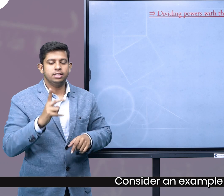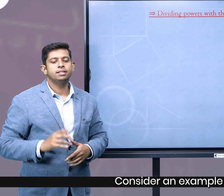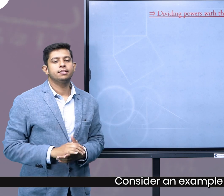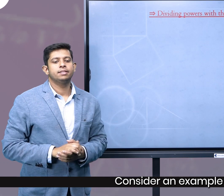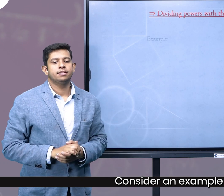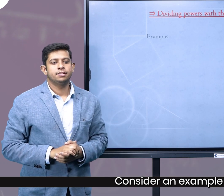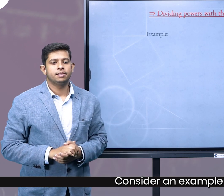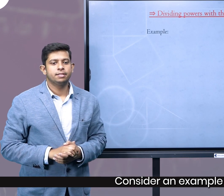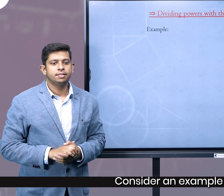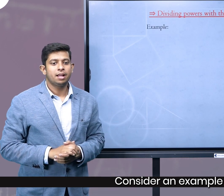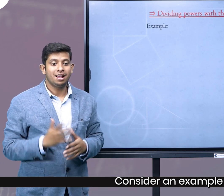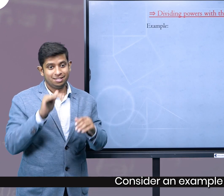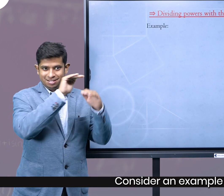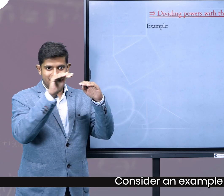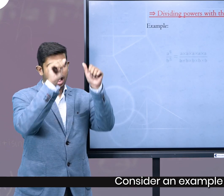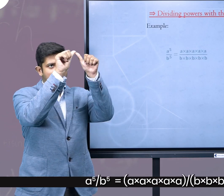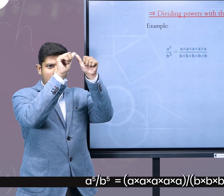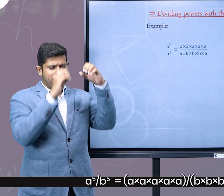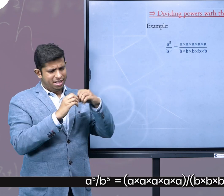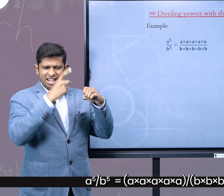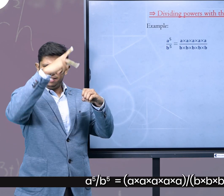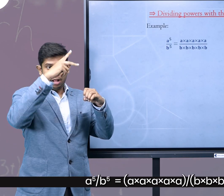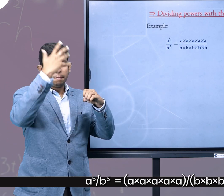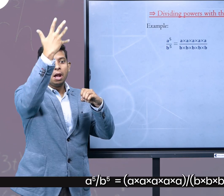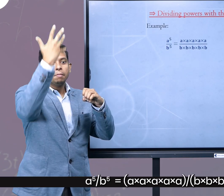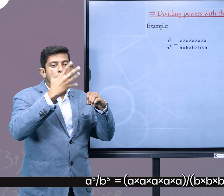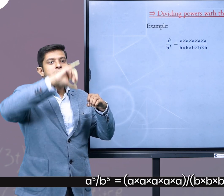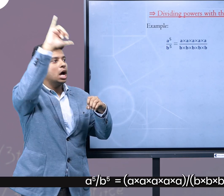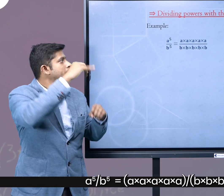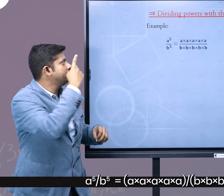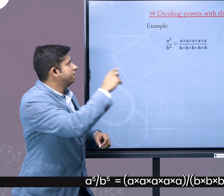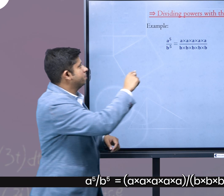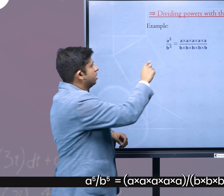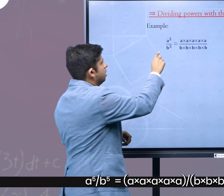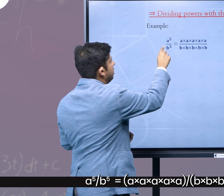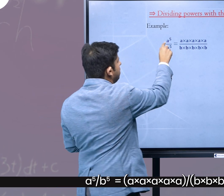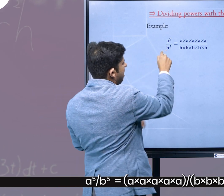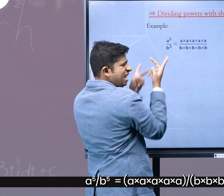Consider an example. A to the power of 5 by b to the power of 5 is equal to